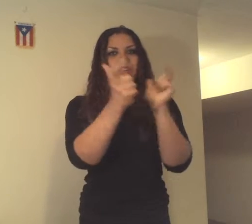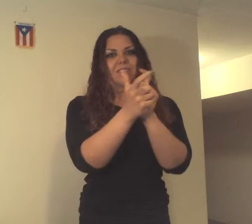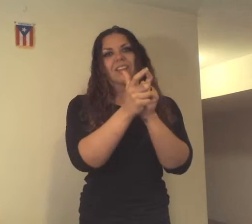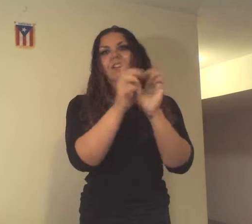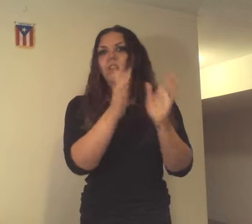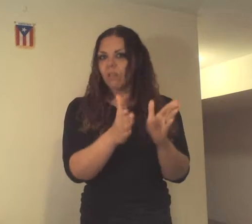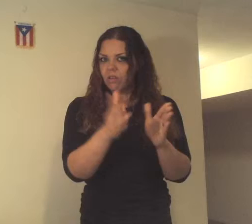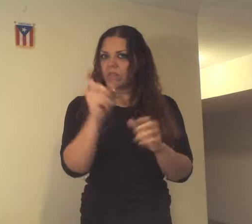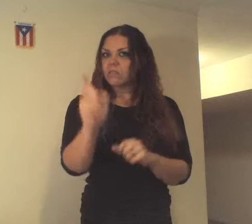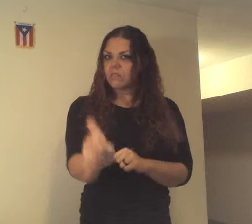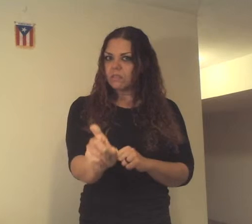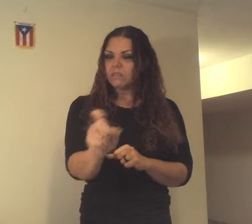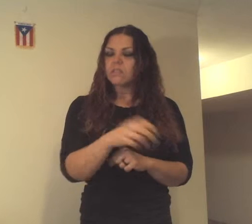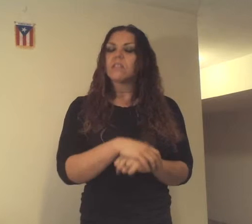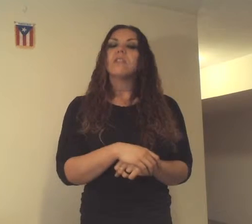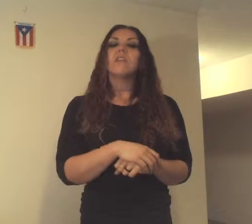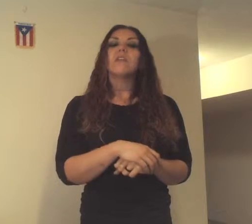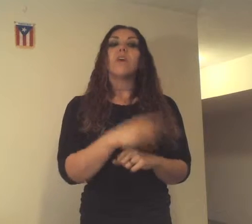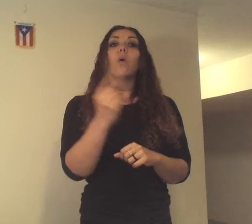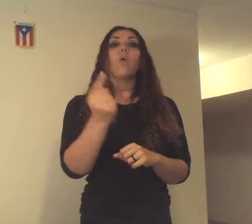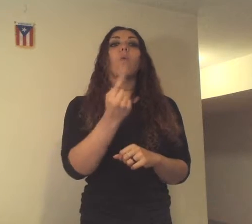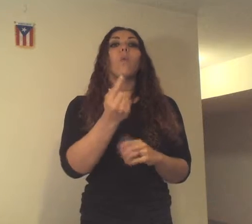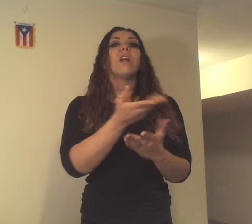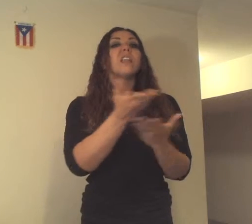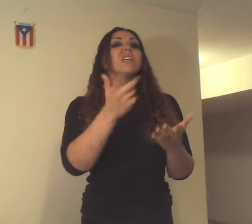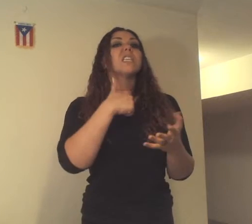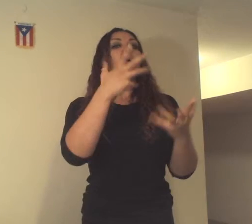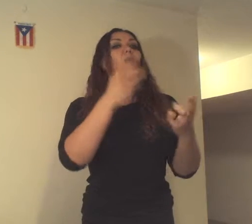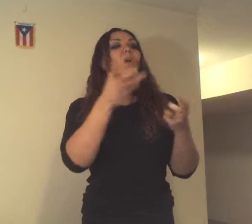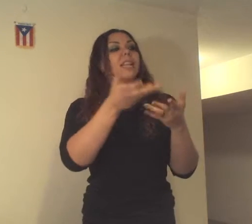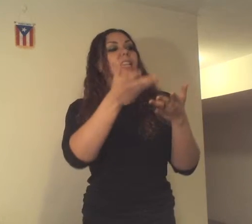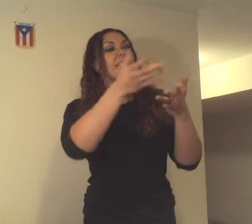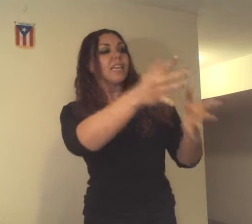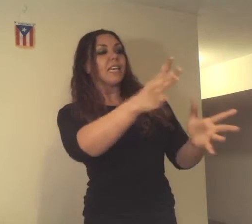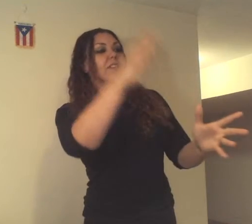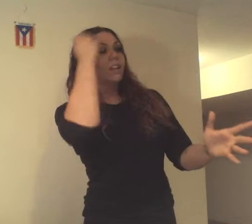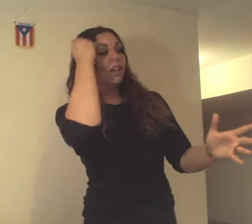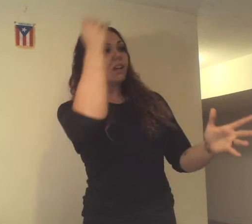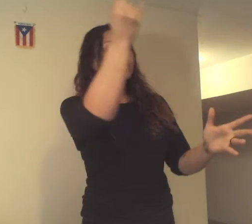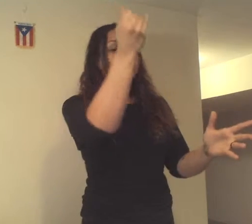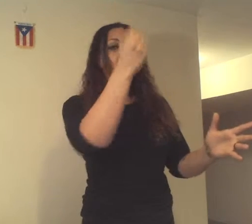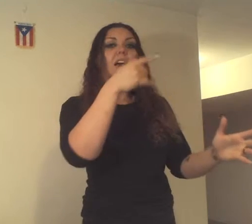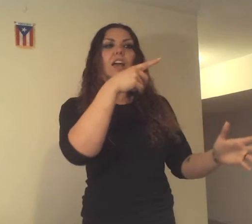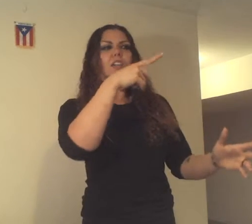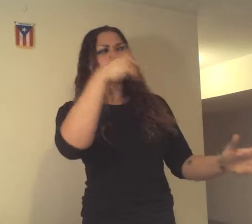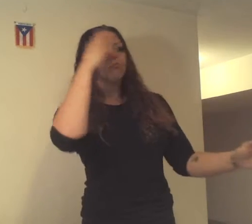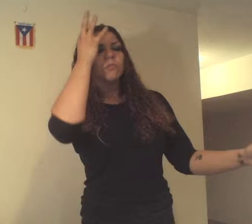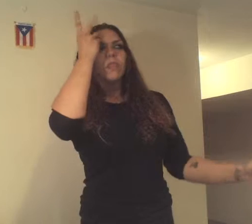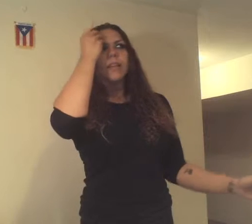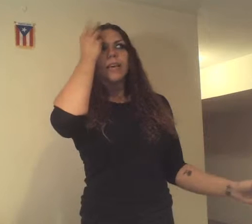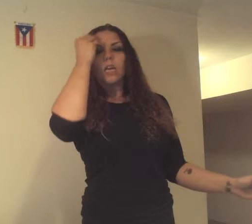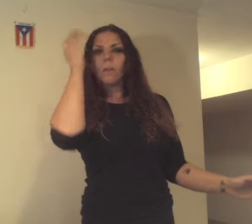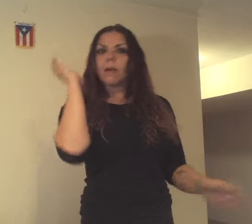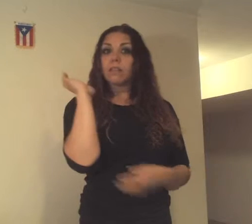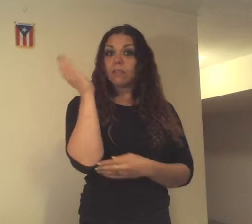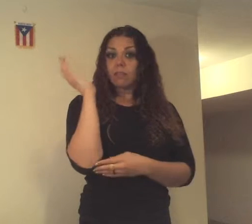One of the things that I want to leave you with, as you think about this talk, is that this talk is not just about